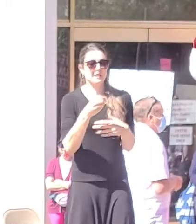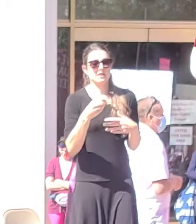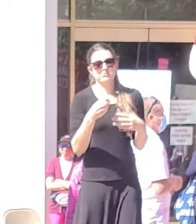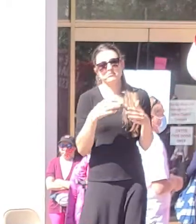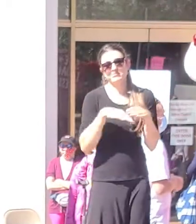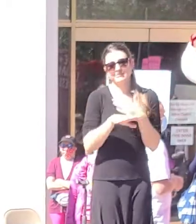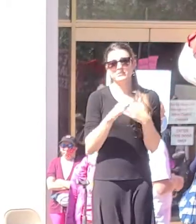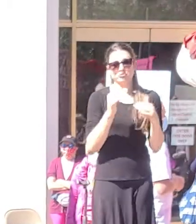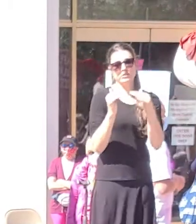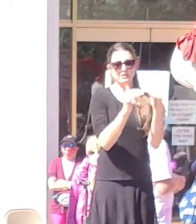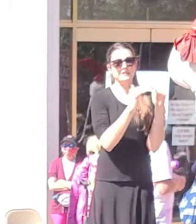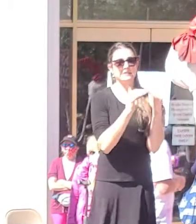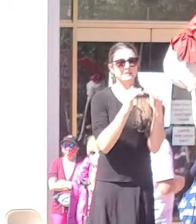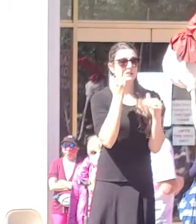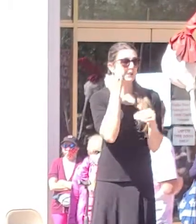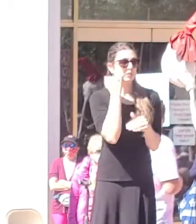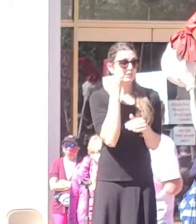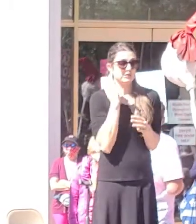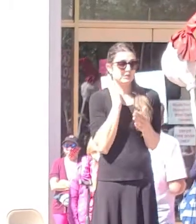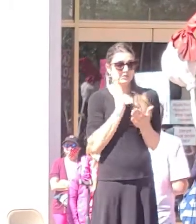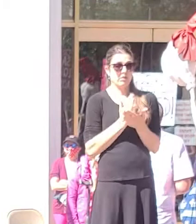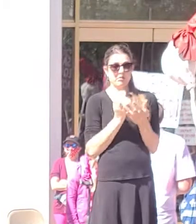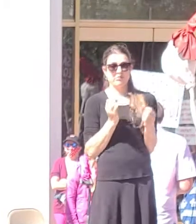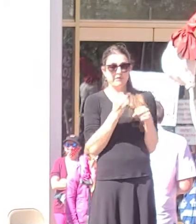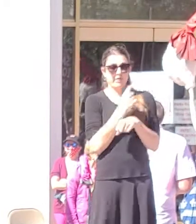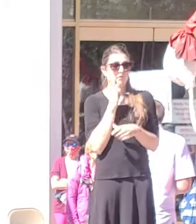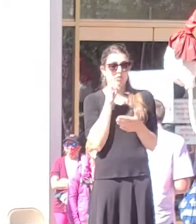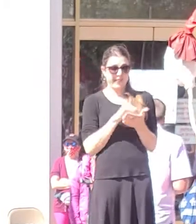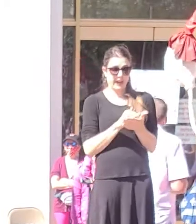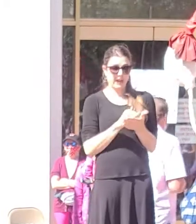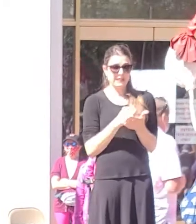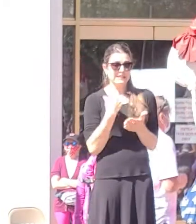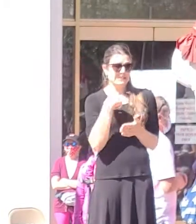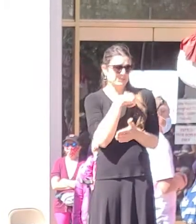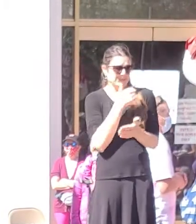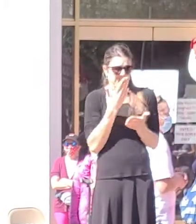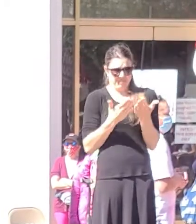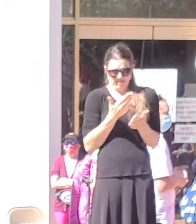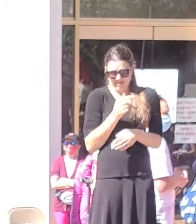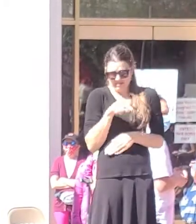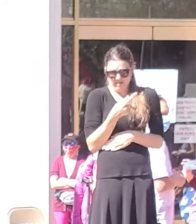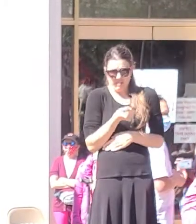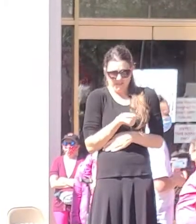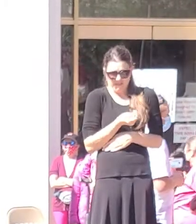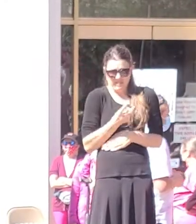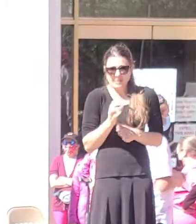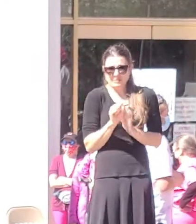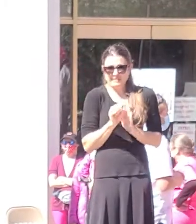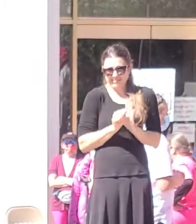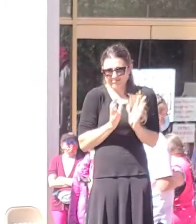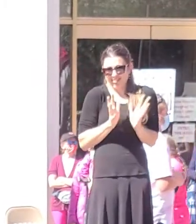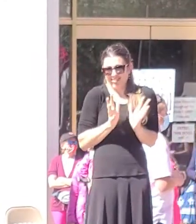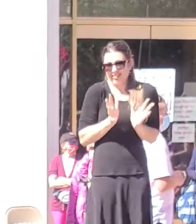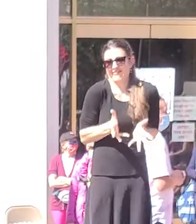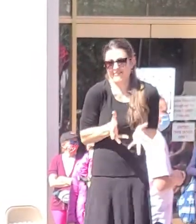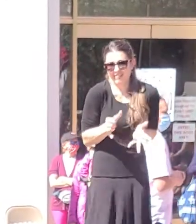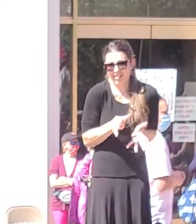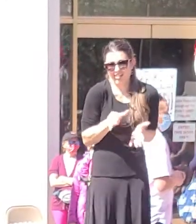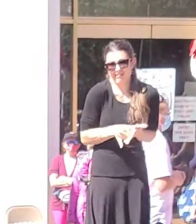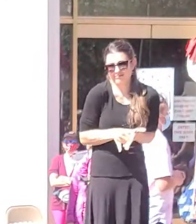keep fighting for that, we could likely be one of only a handful of states left in the